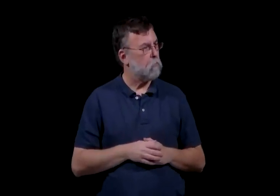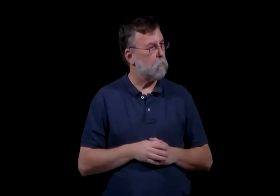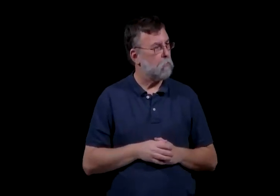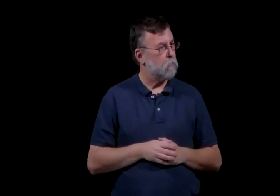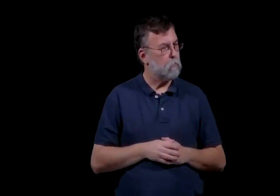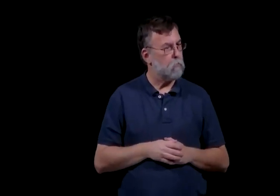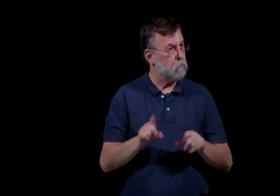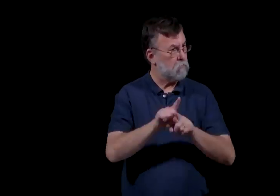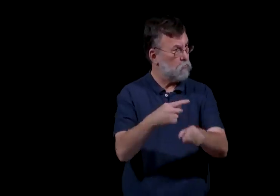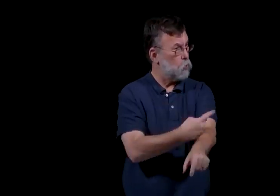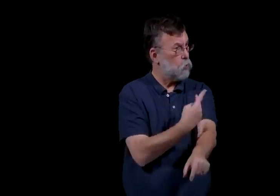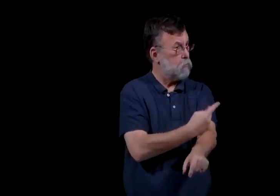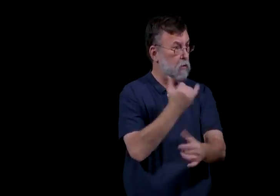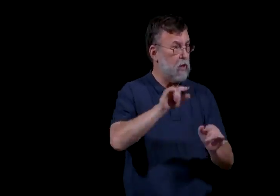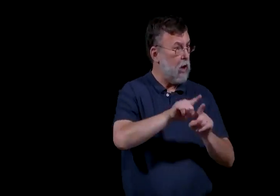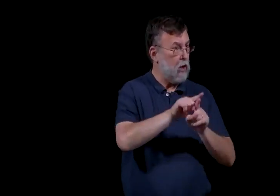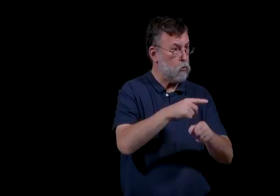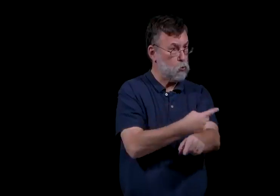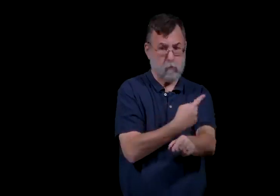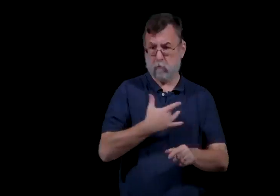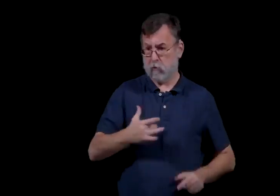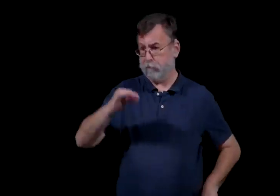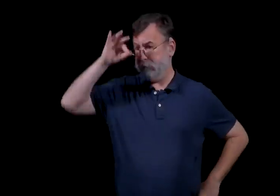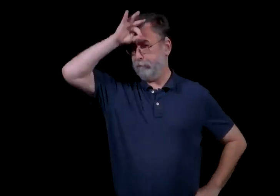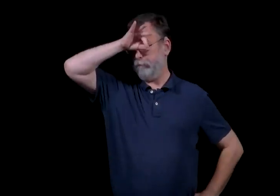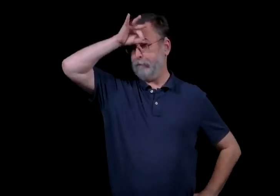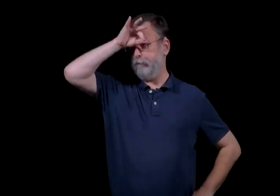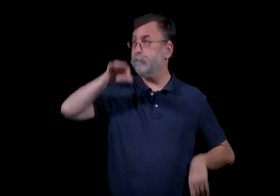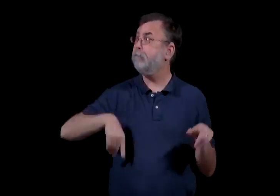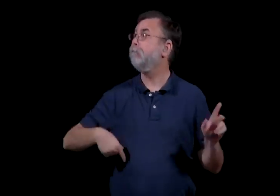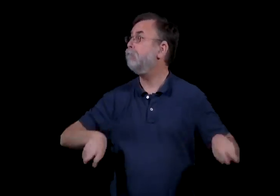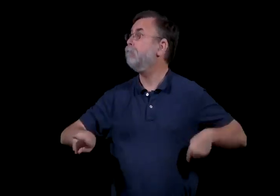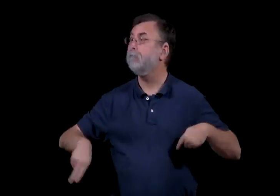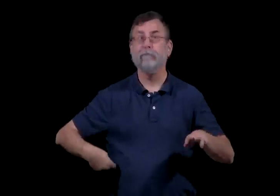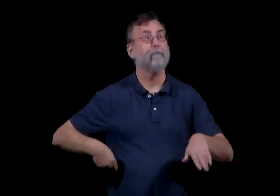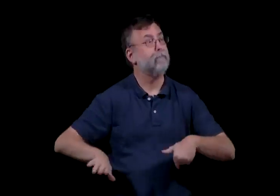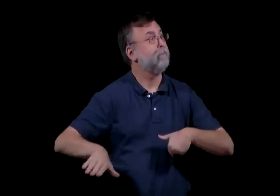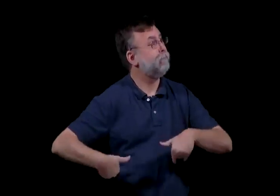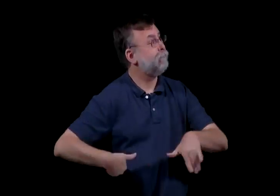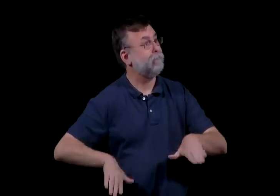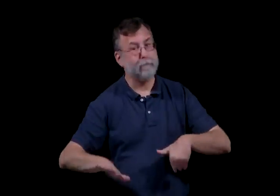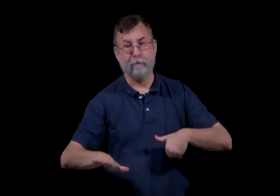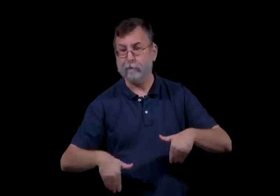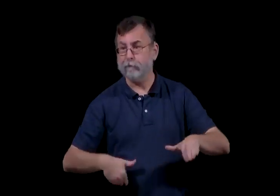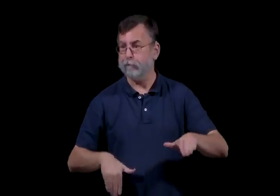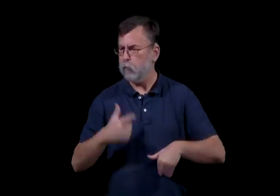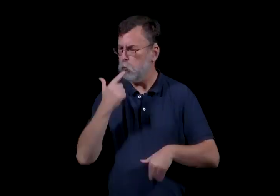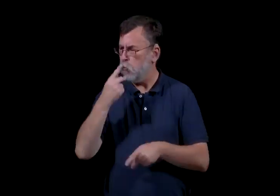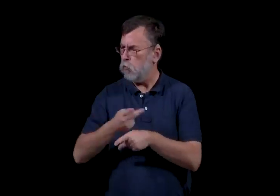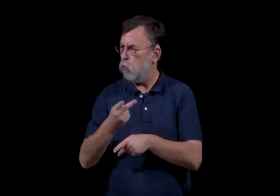In this verse, it means hope. We as his sheep are clueless about anything.